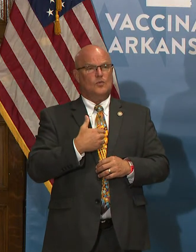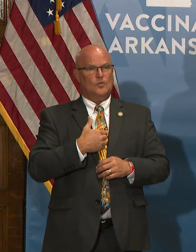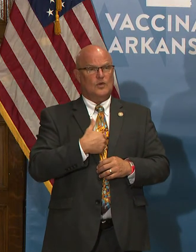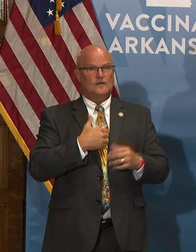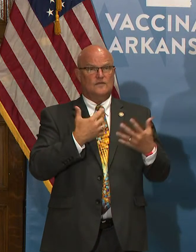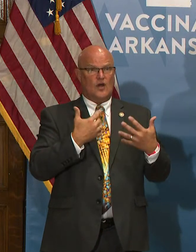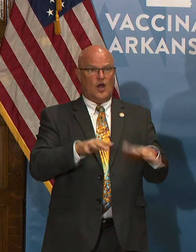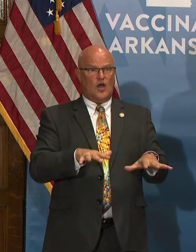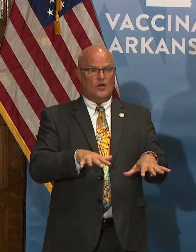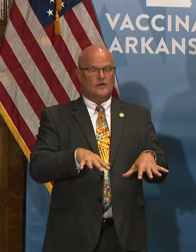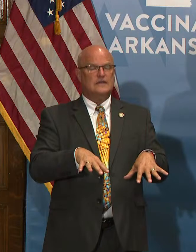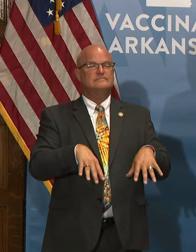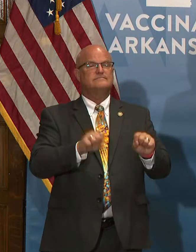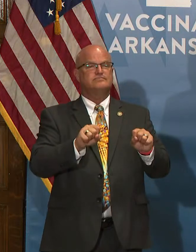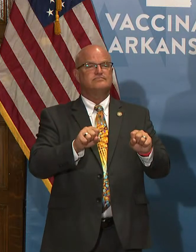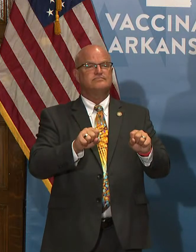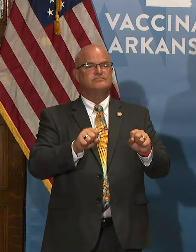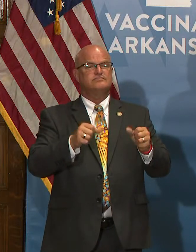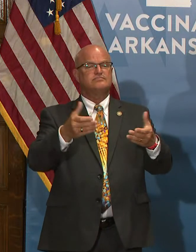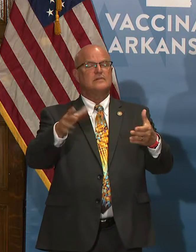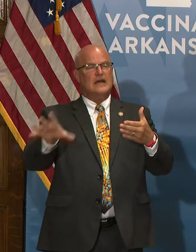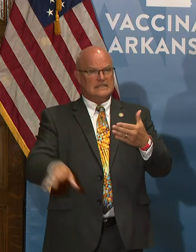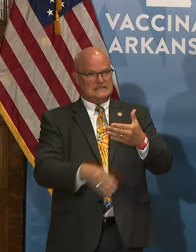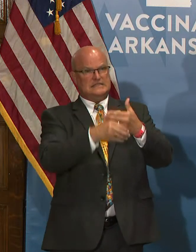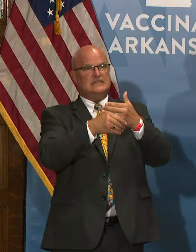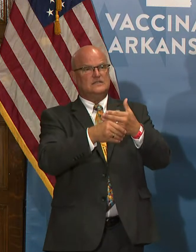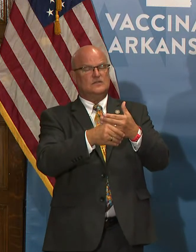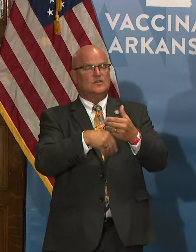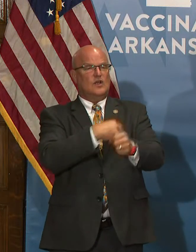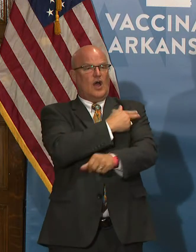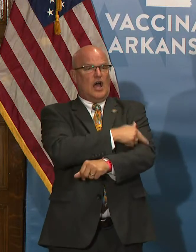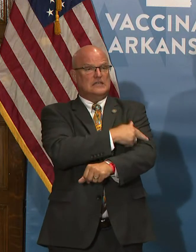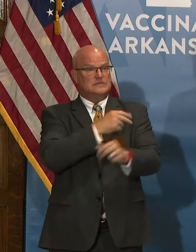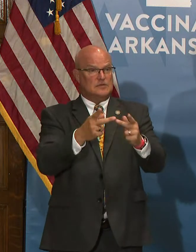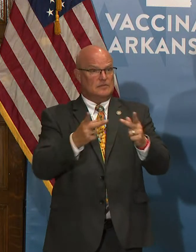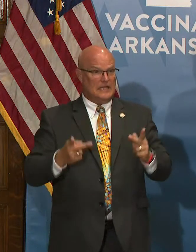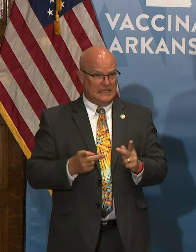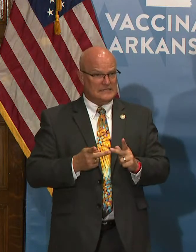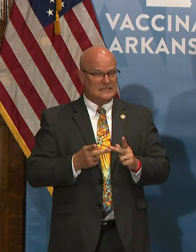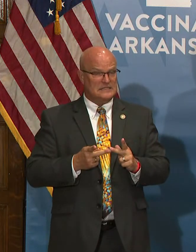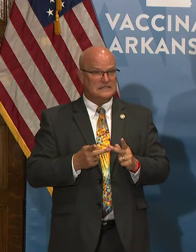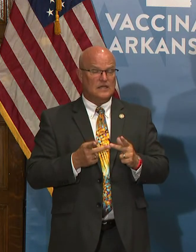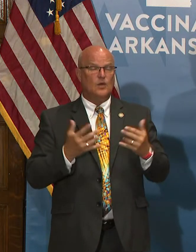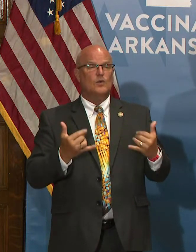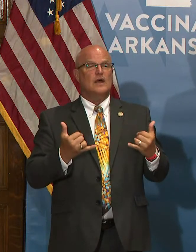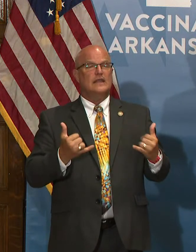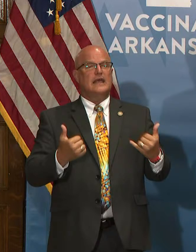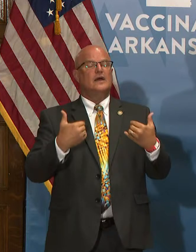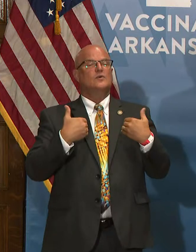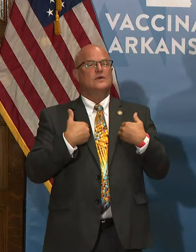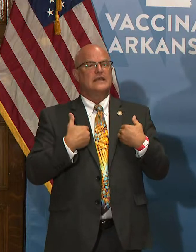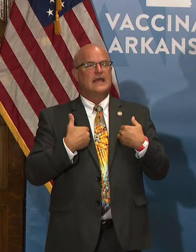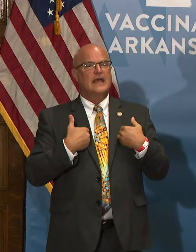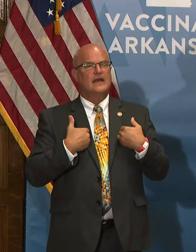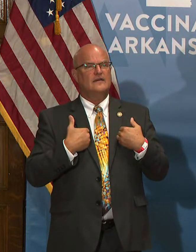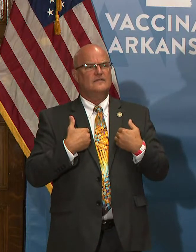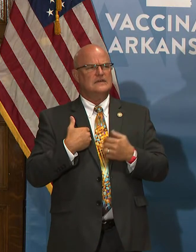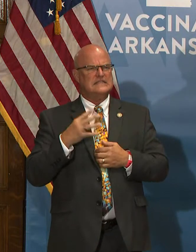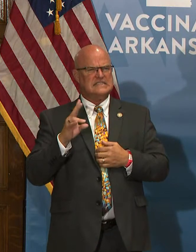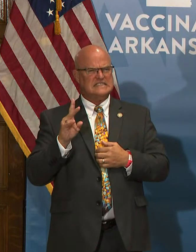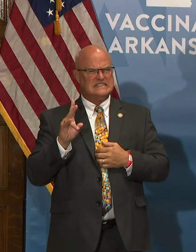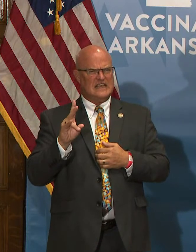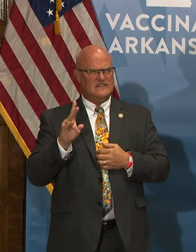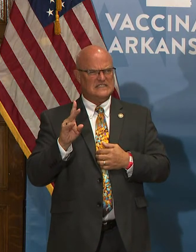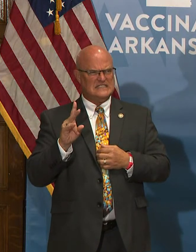we've already taken steps to bring on additional hospital capacity. Right now we have